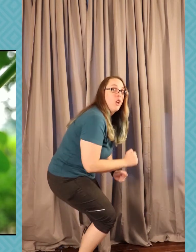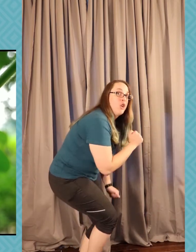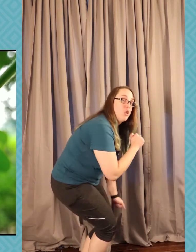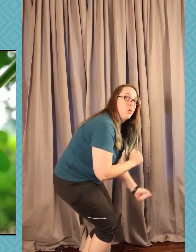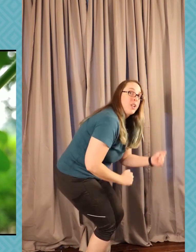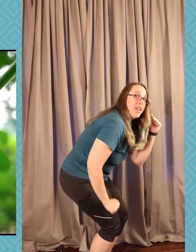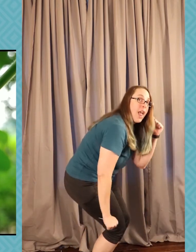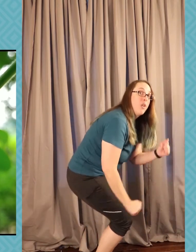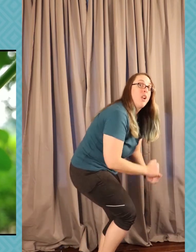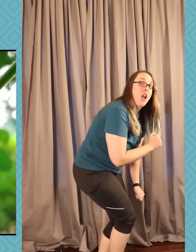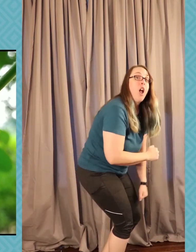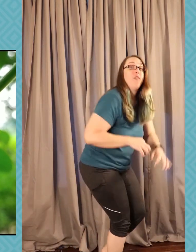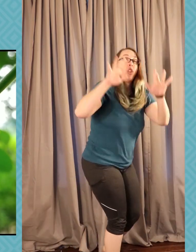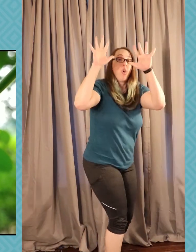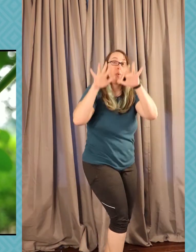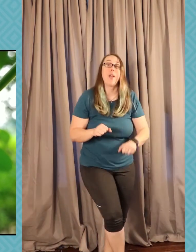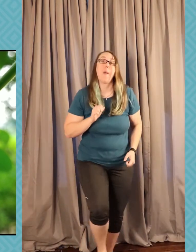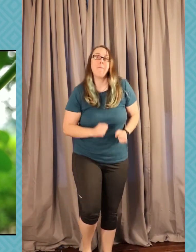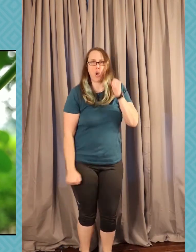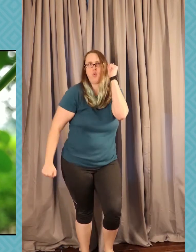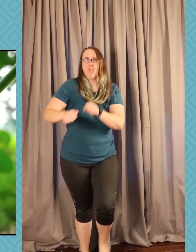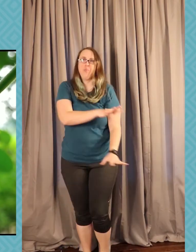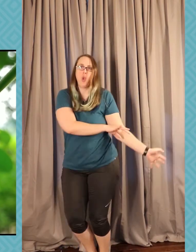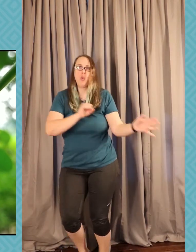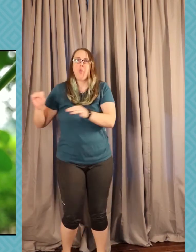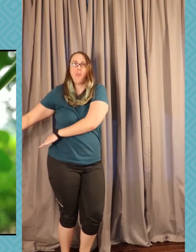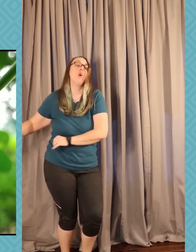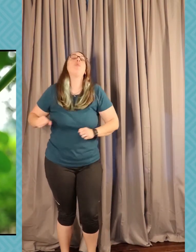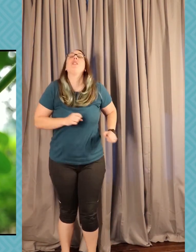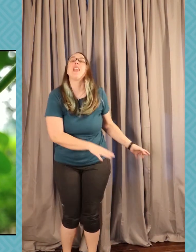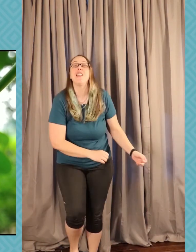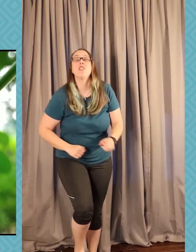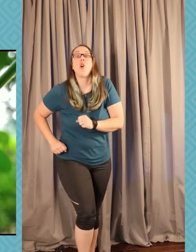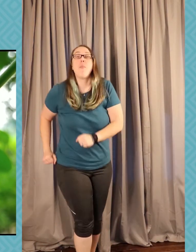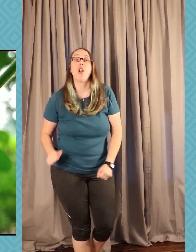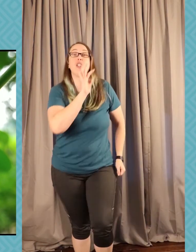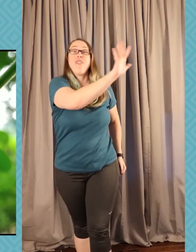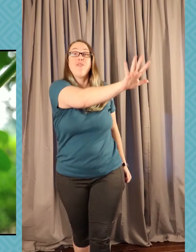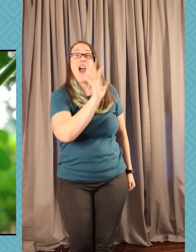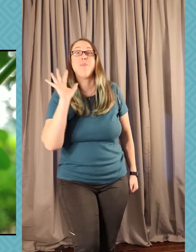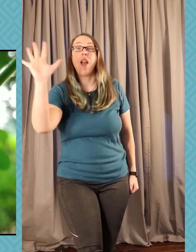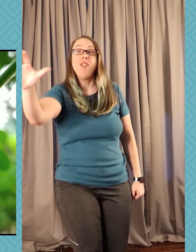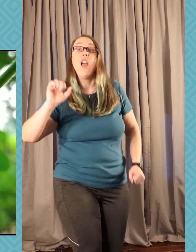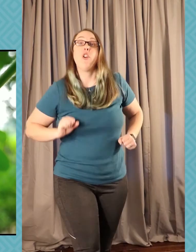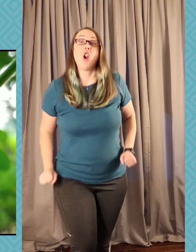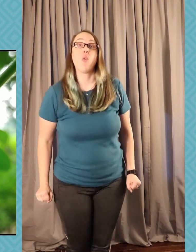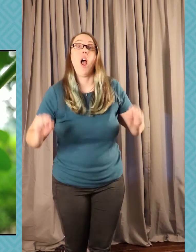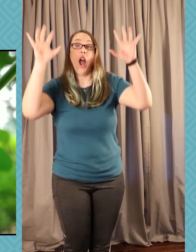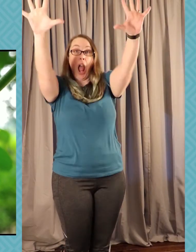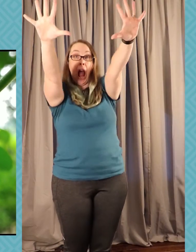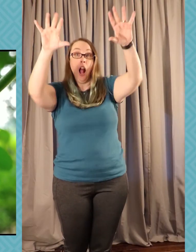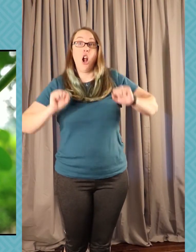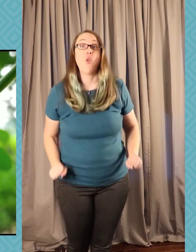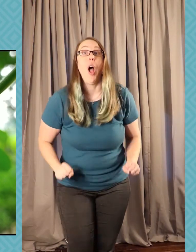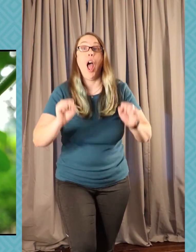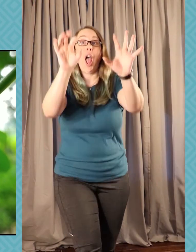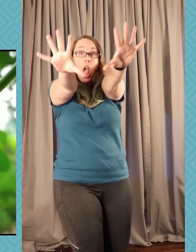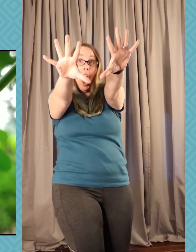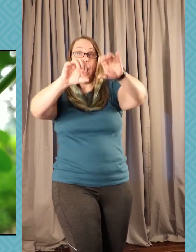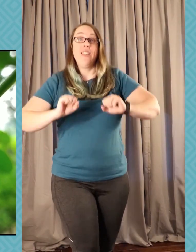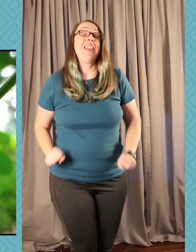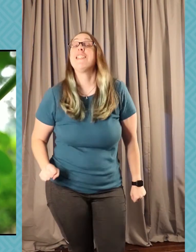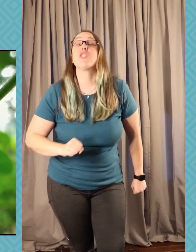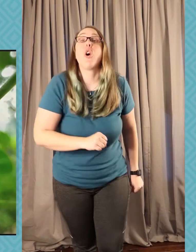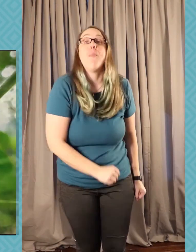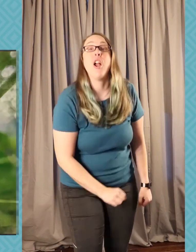the ground to get out of the rain. The ants go marching five by five hurrah hurrah.